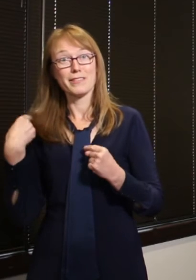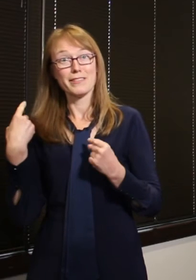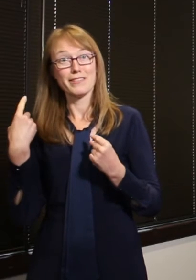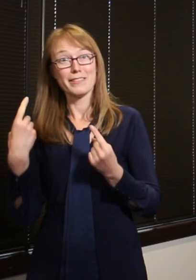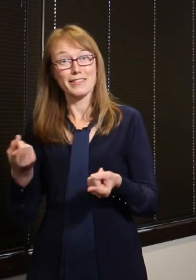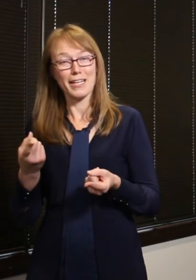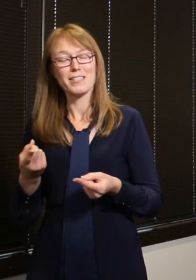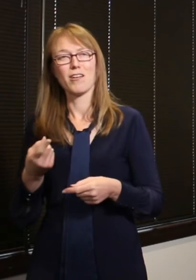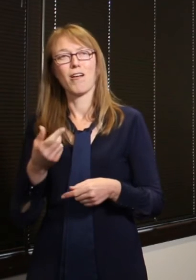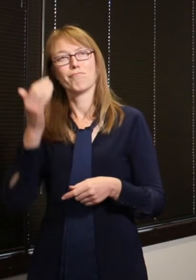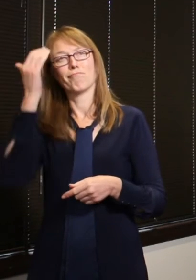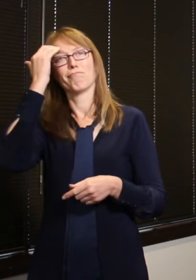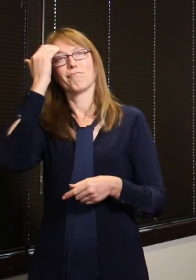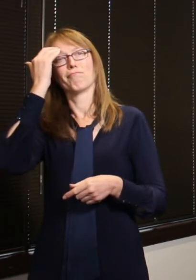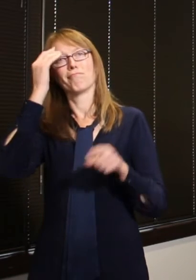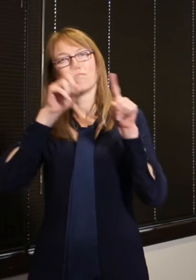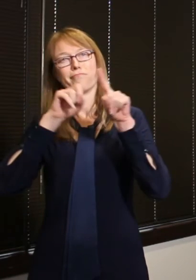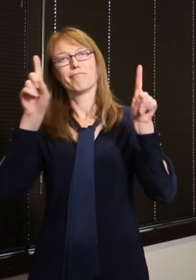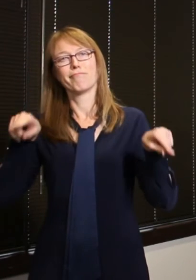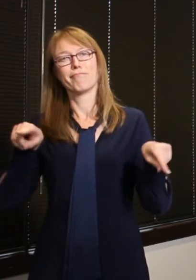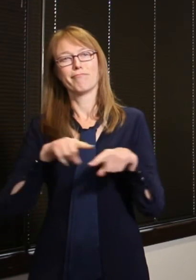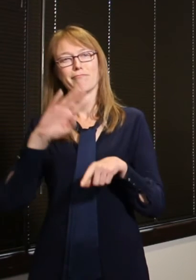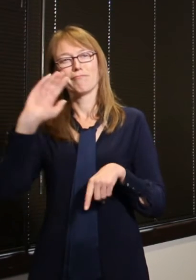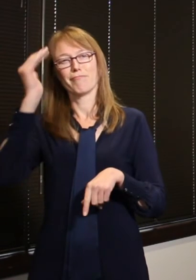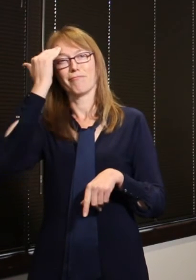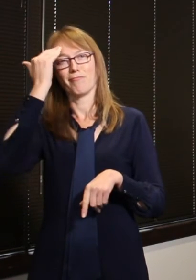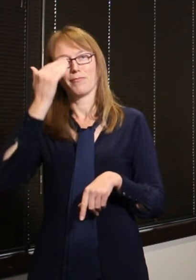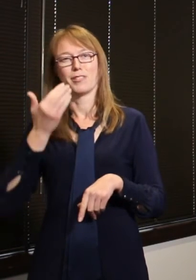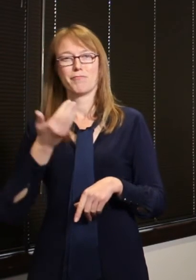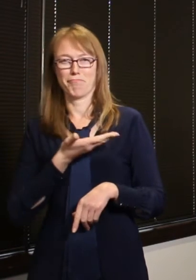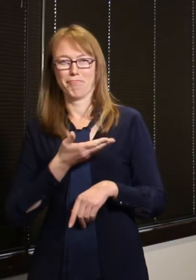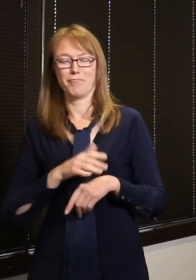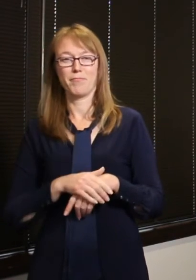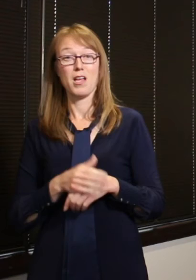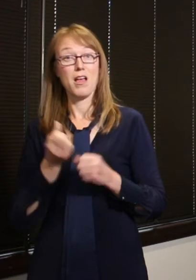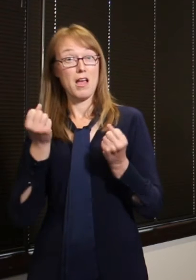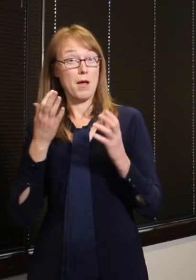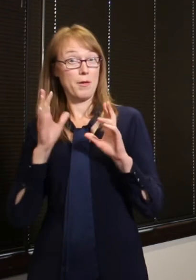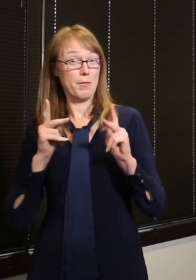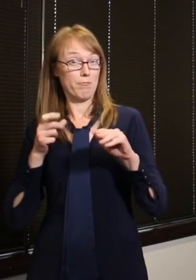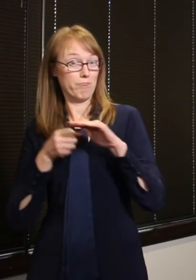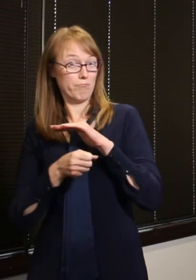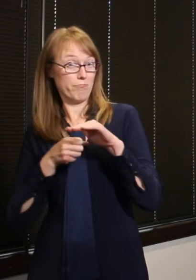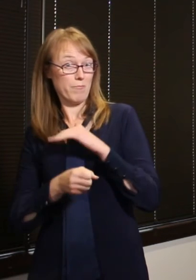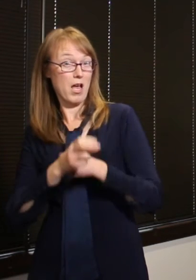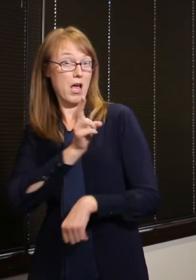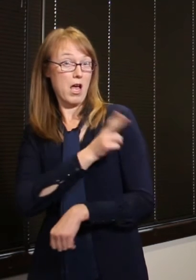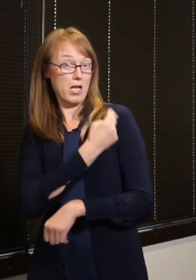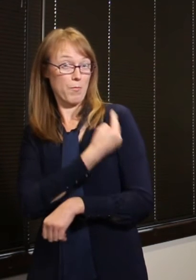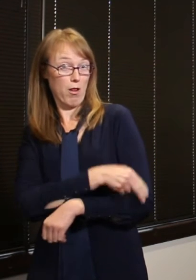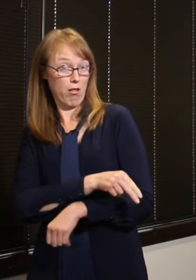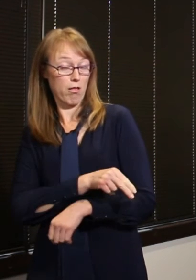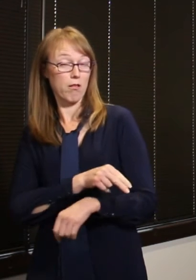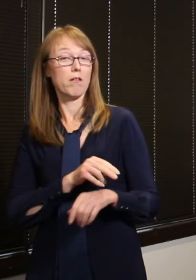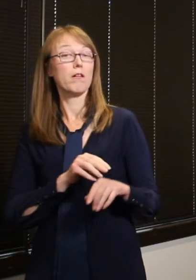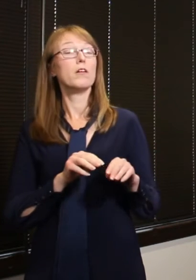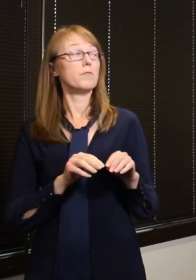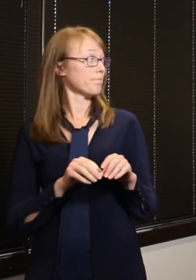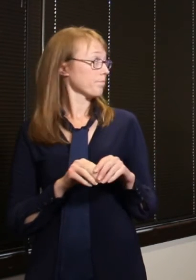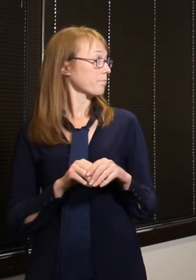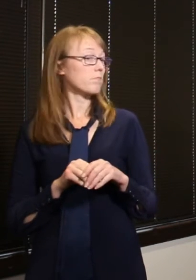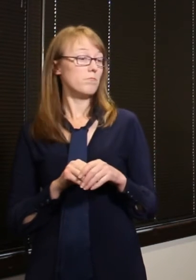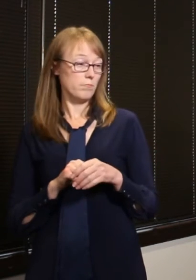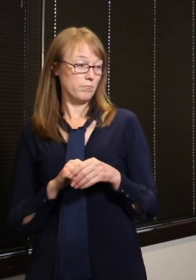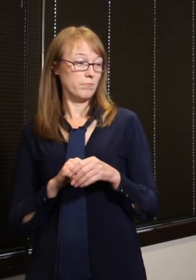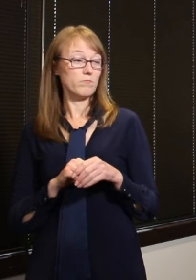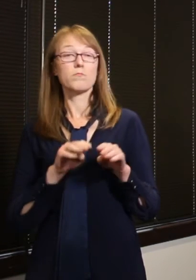since we began doing this in April. So here's the chart showing our hospital admissions, and we're starting to see a small uptick in this